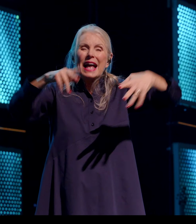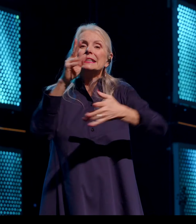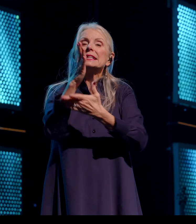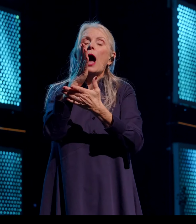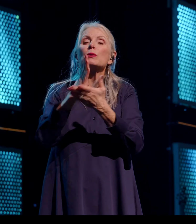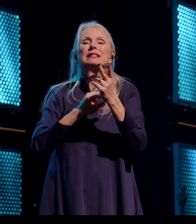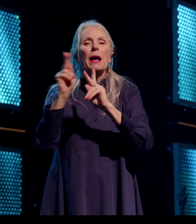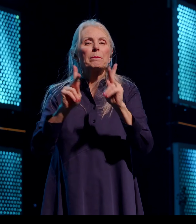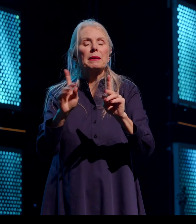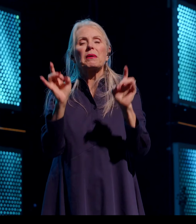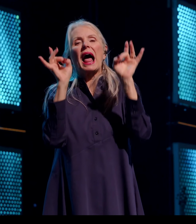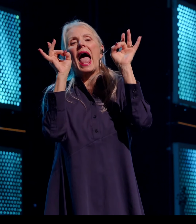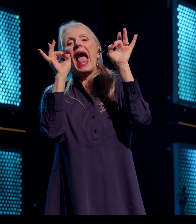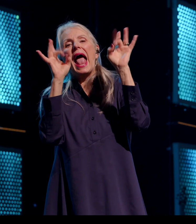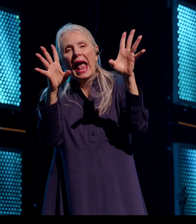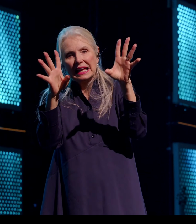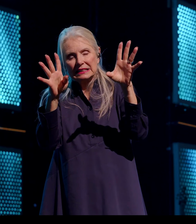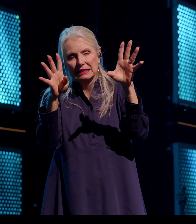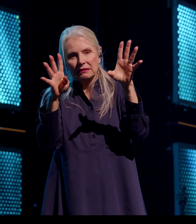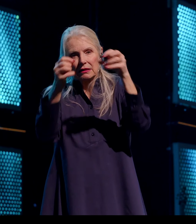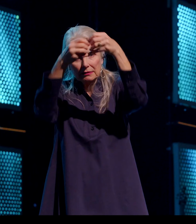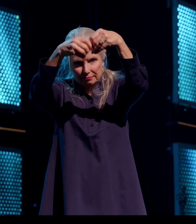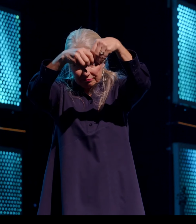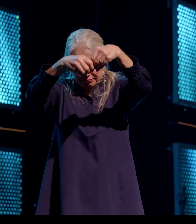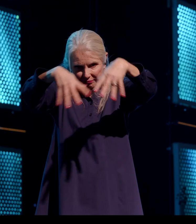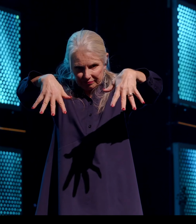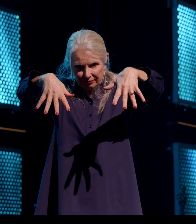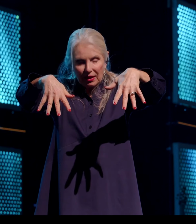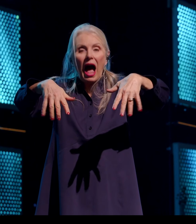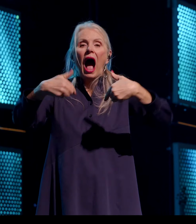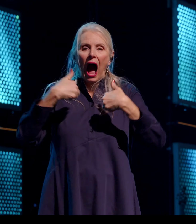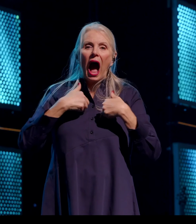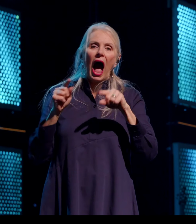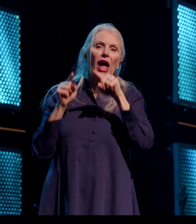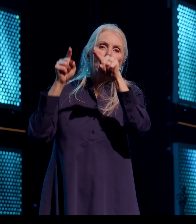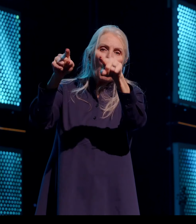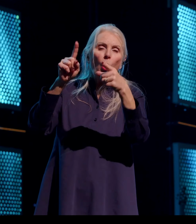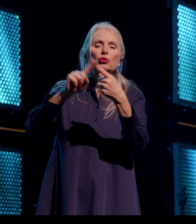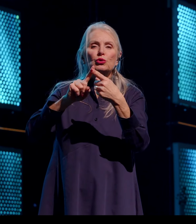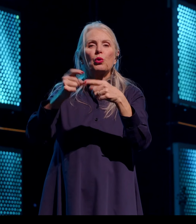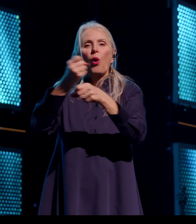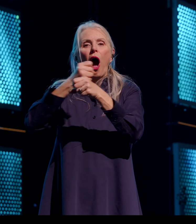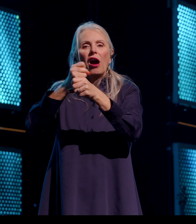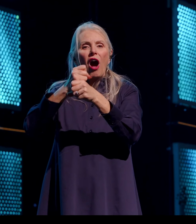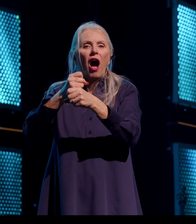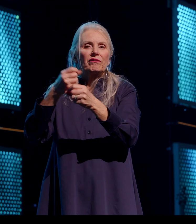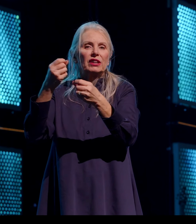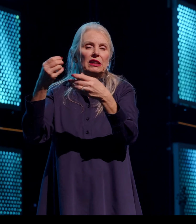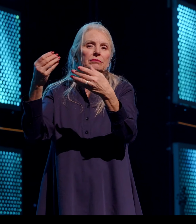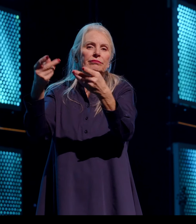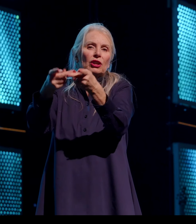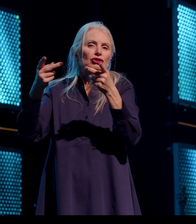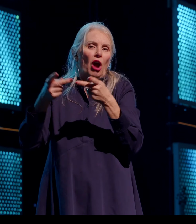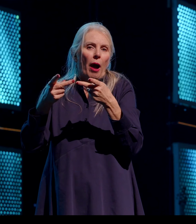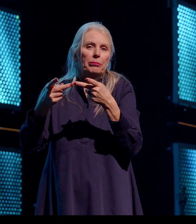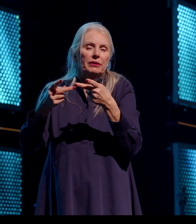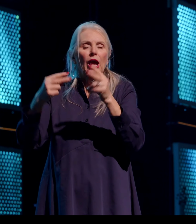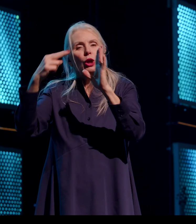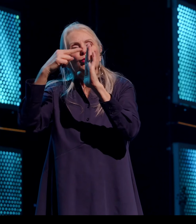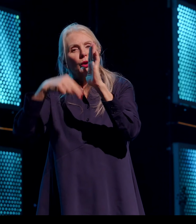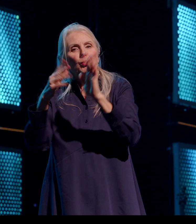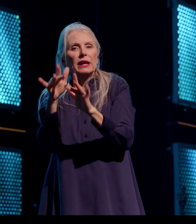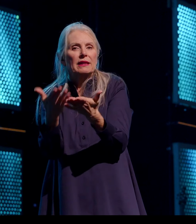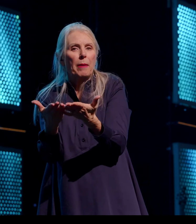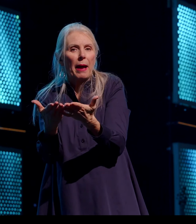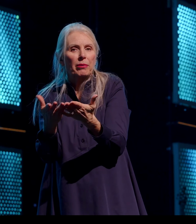anti-leadership. I don't need the church. Don't need leadership. I go to the coffee shop. I read the Bible with a buddy of mine. We do church. That's not church.